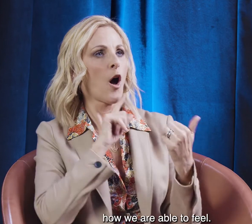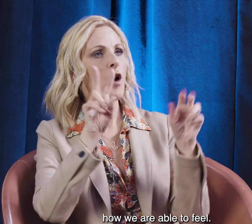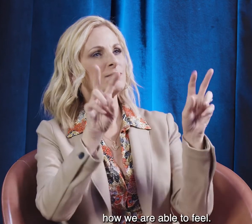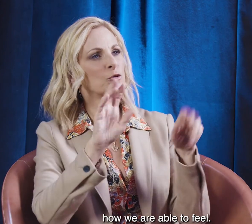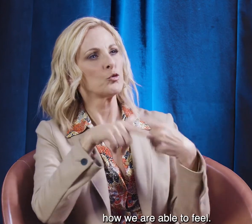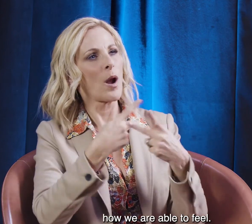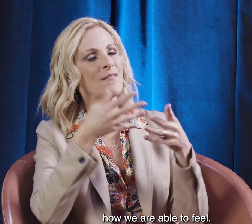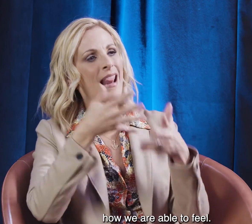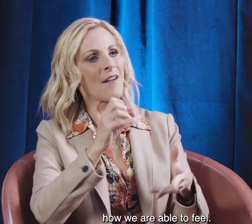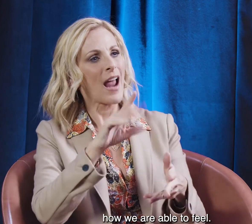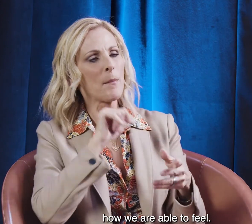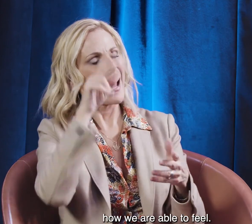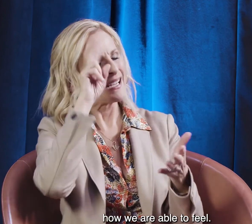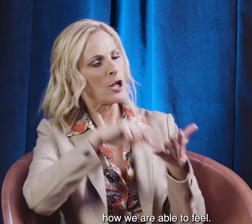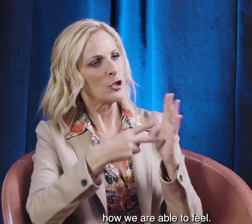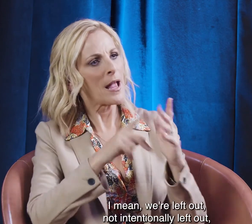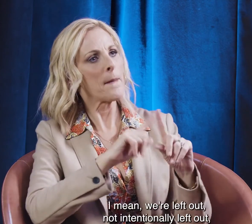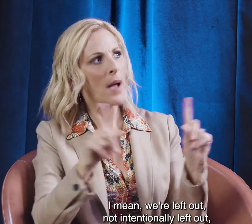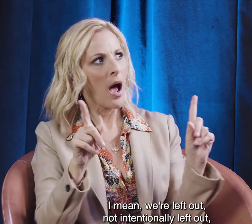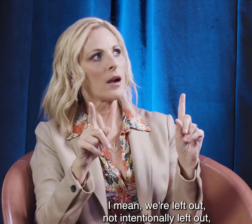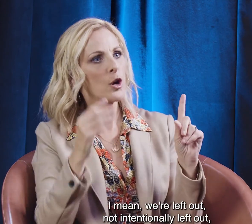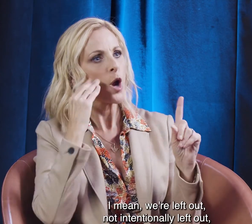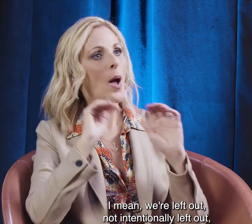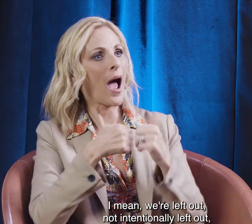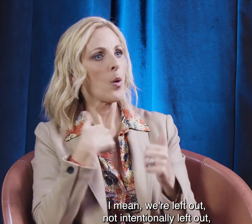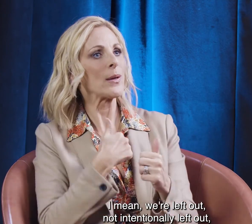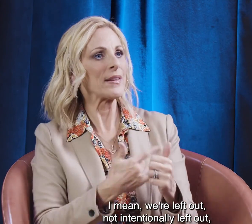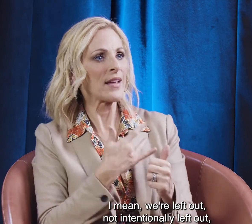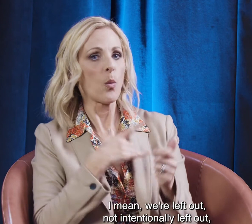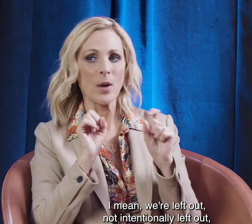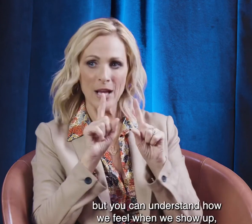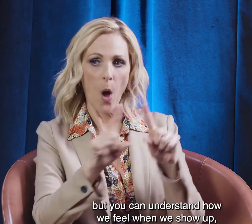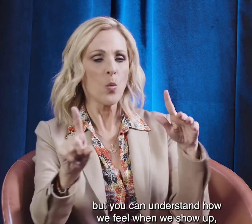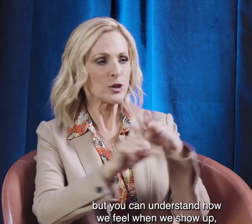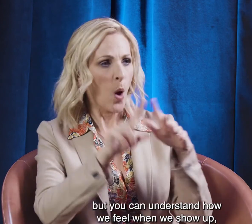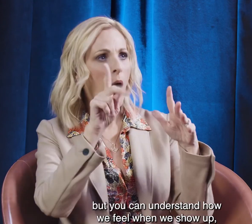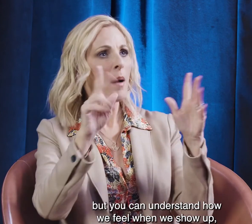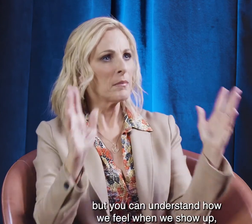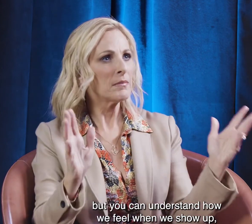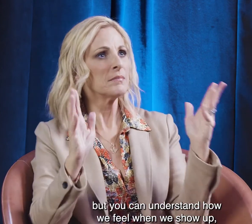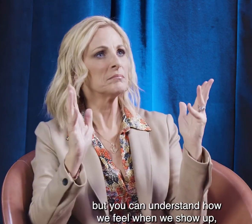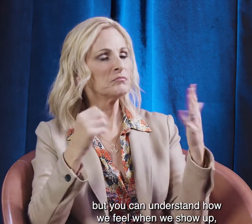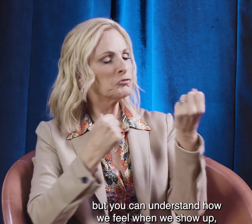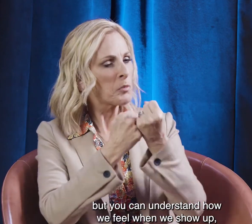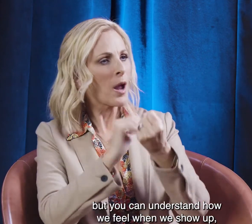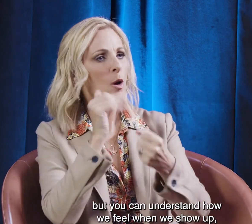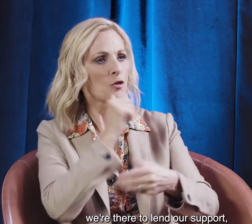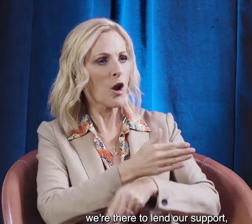how we are able to feel. I mean, we're left out, not intentionally left out, but you can understand how we feel when we show up. We're there